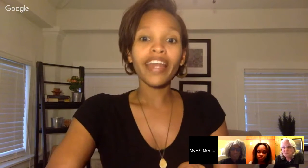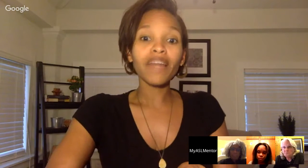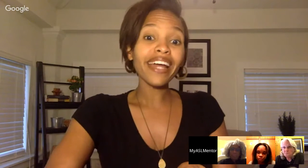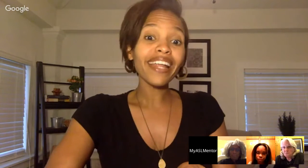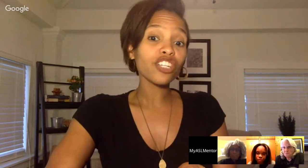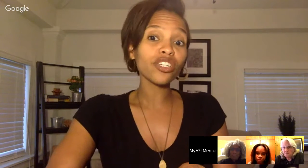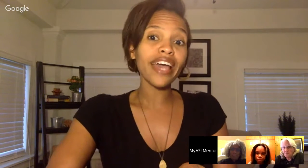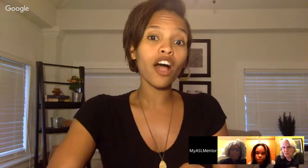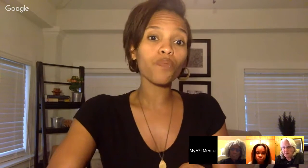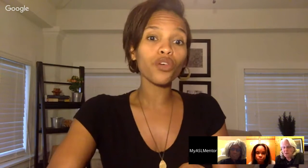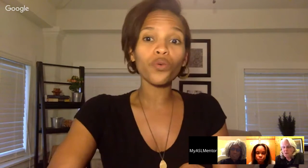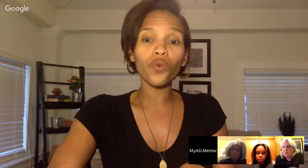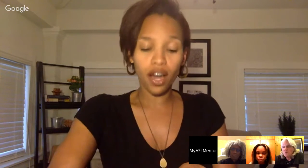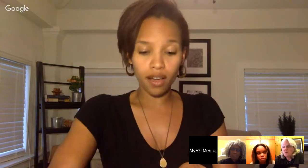and it might actually help you